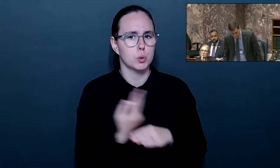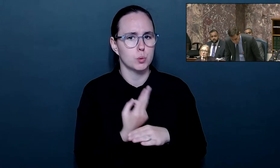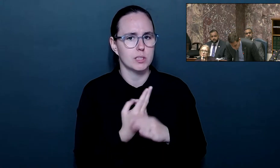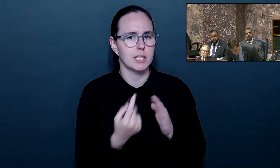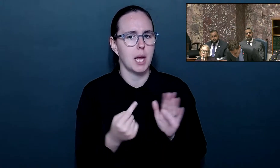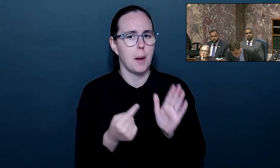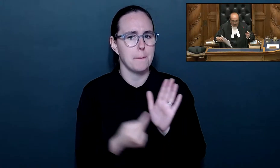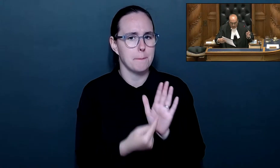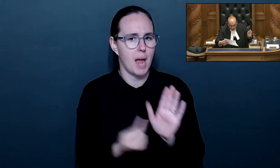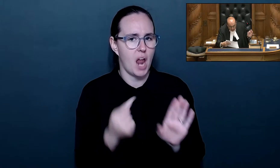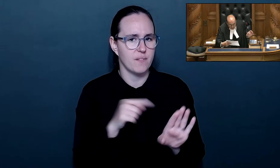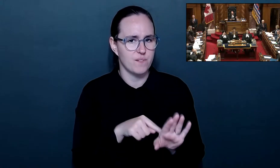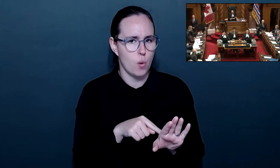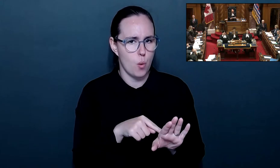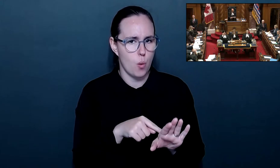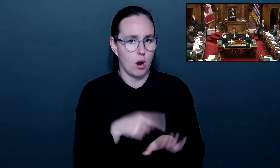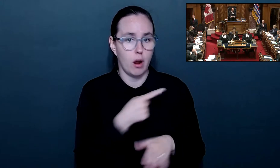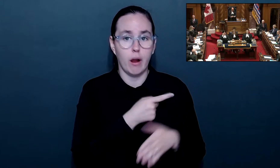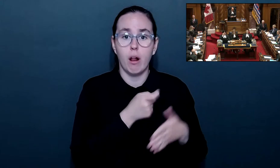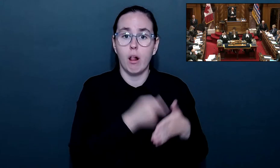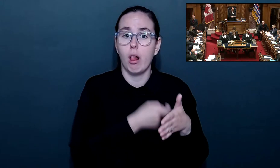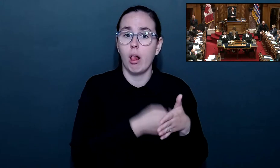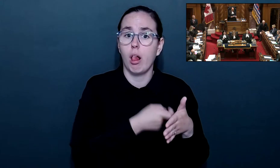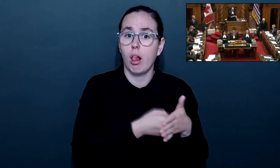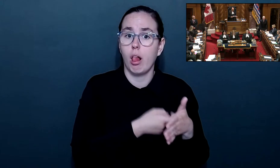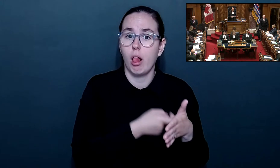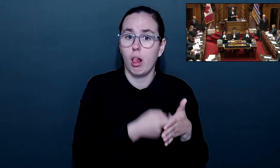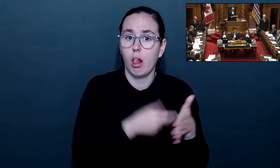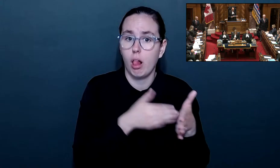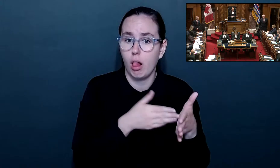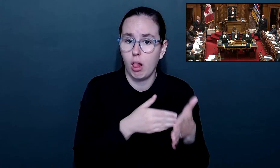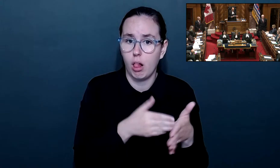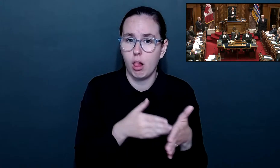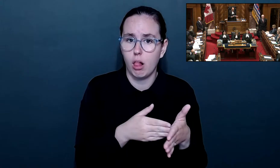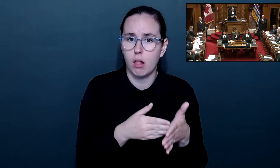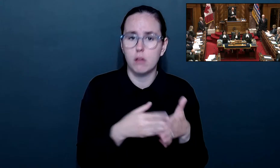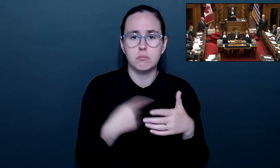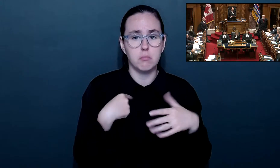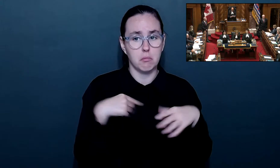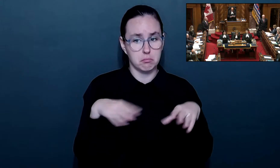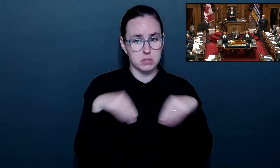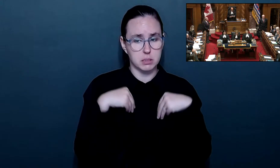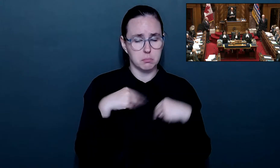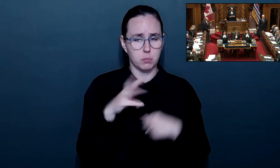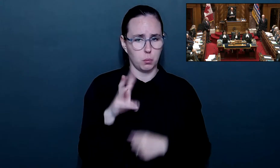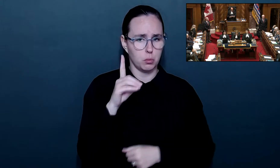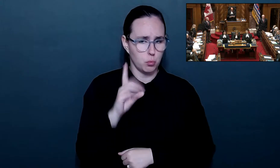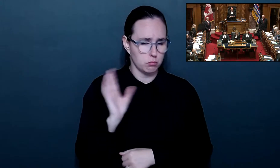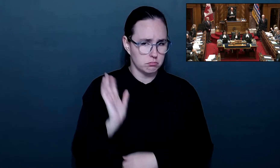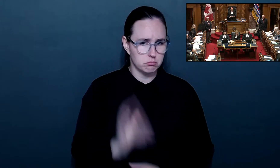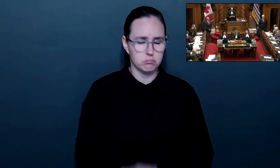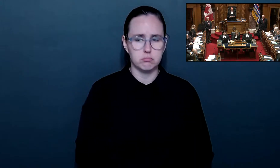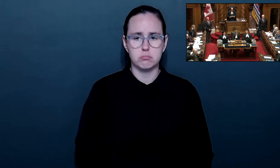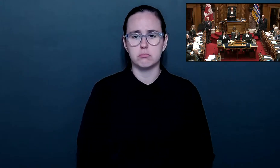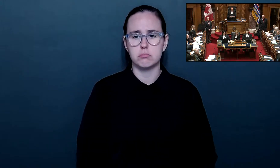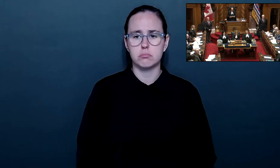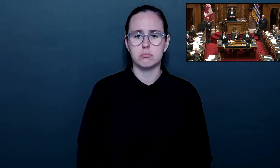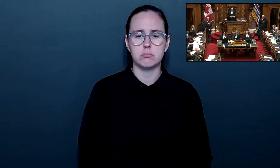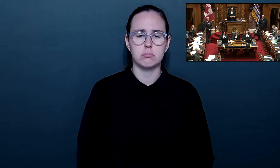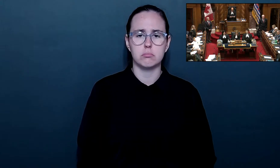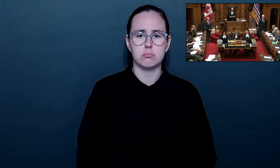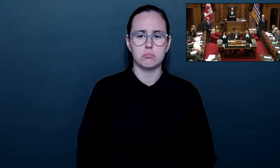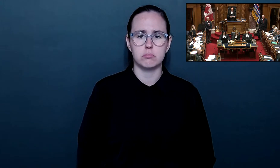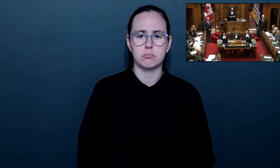it. Thank you. Honourable members, I have the honour to table 2 Register of Lobbyists